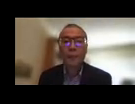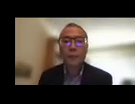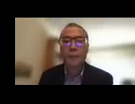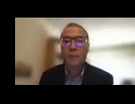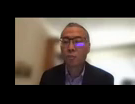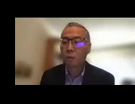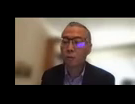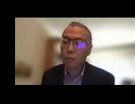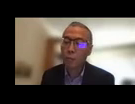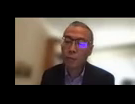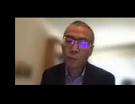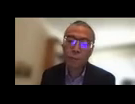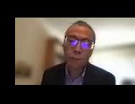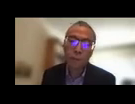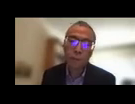And